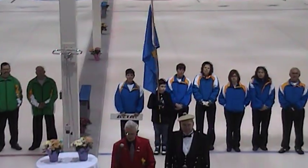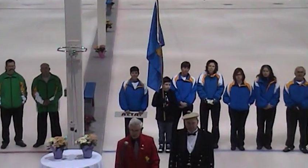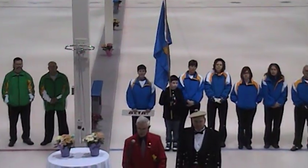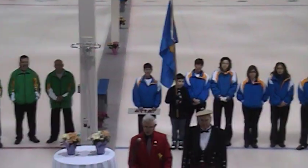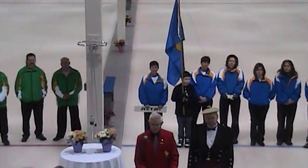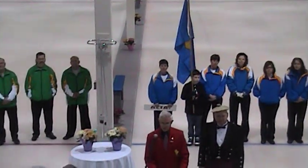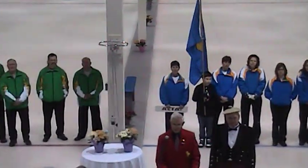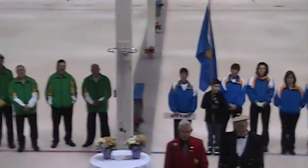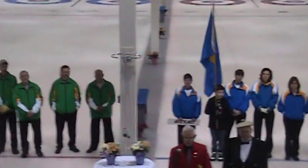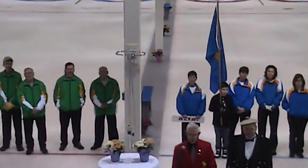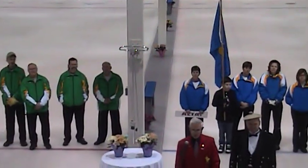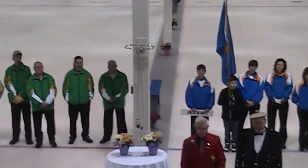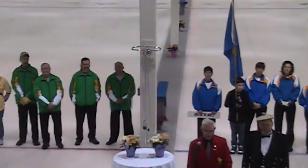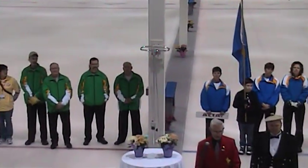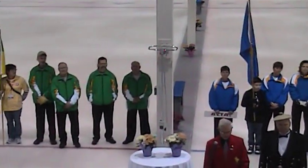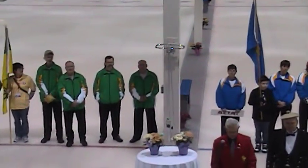2011 Deaf